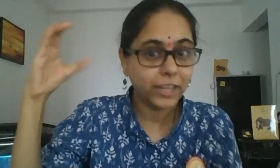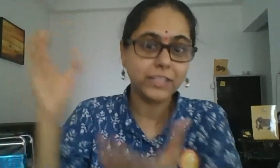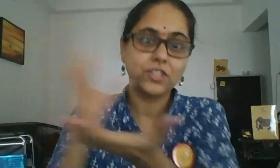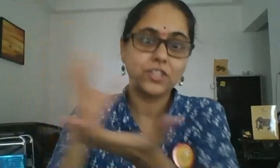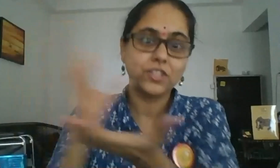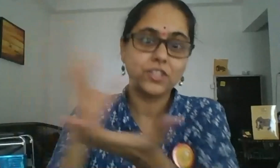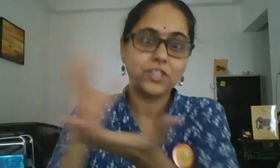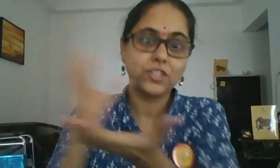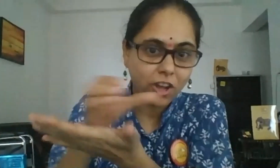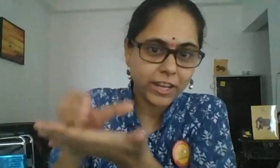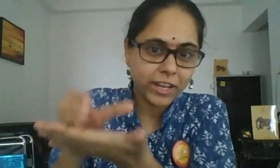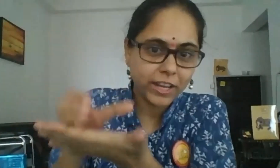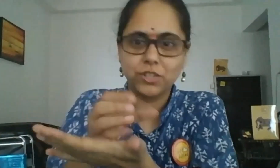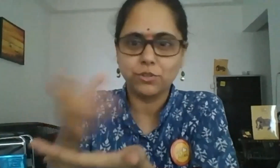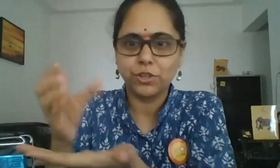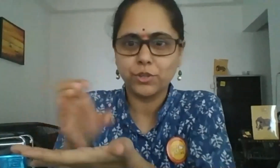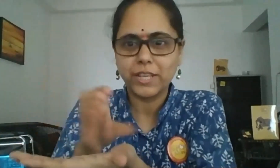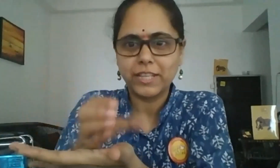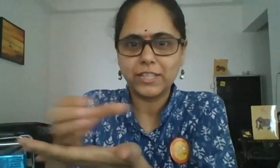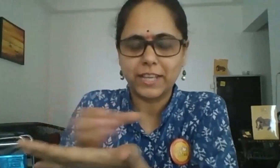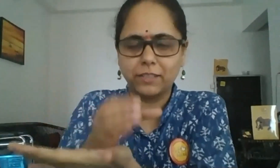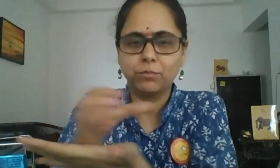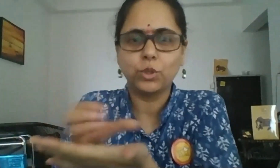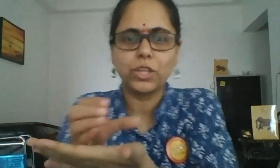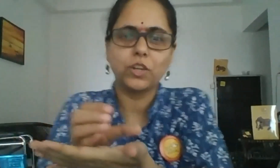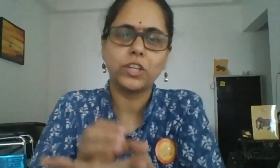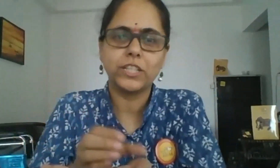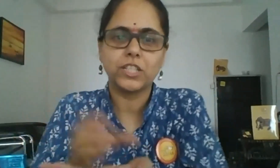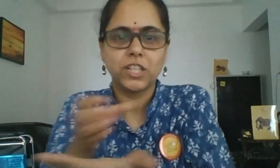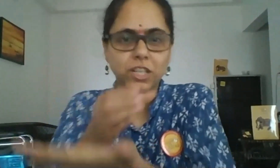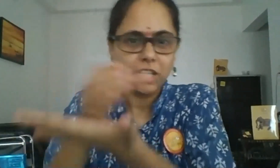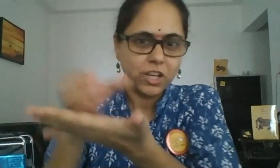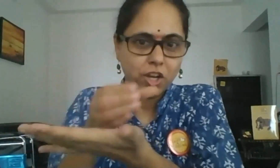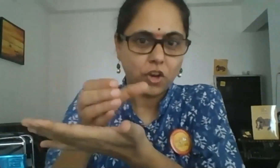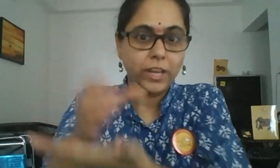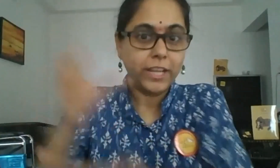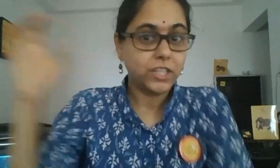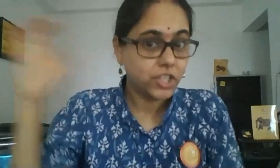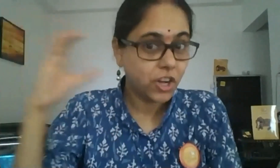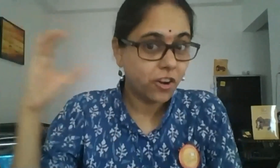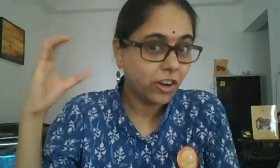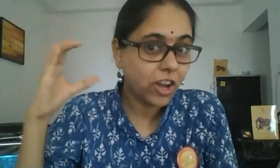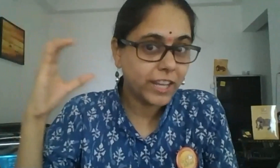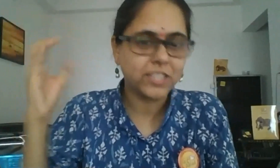college. College. You could use any sign. Both are college. College or college.